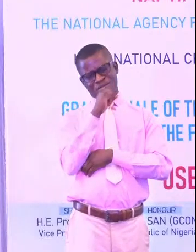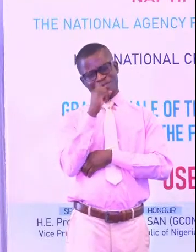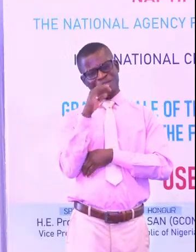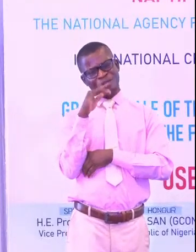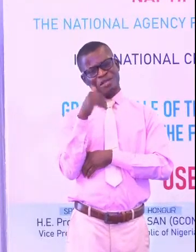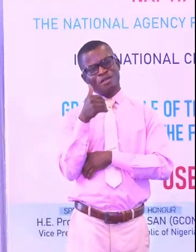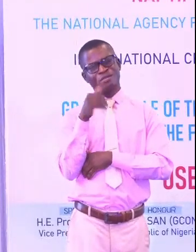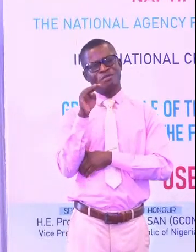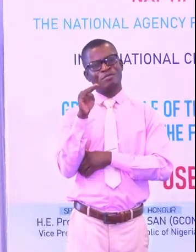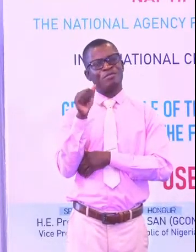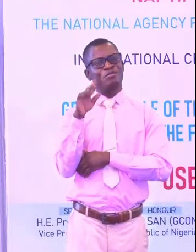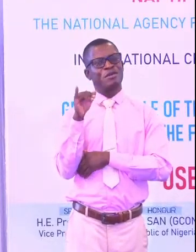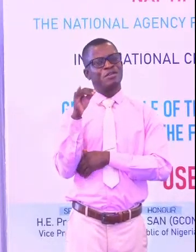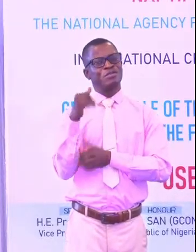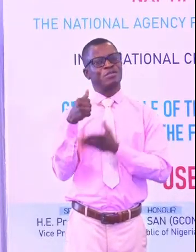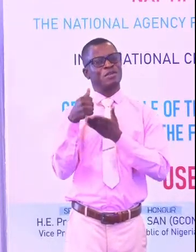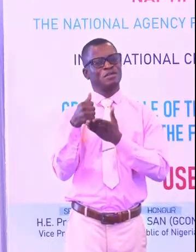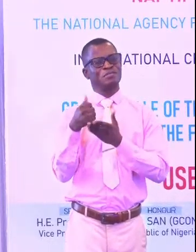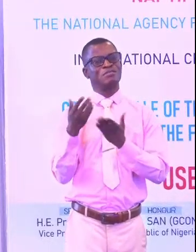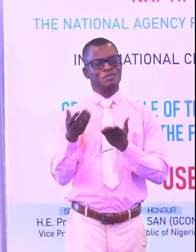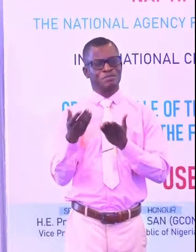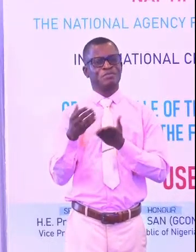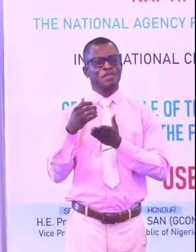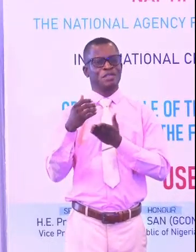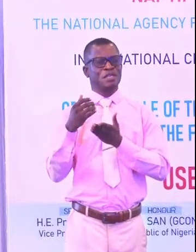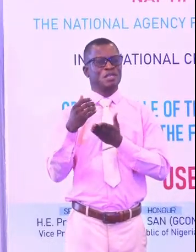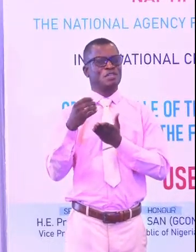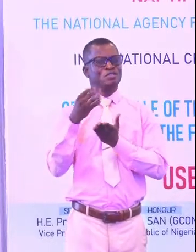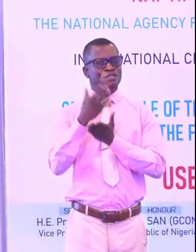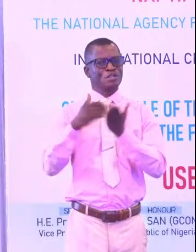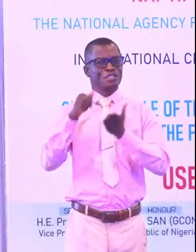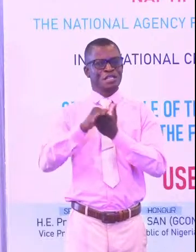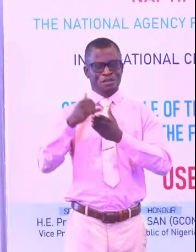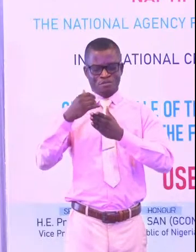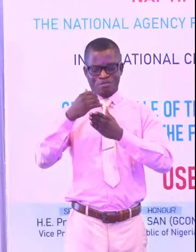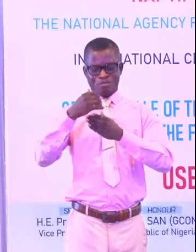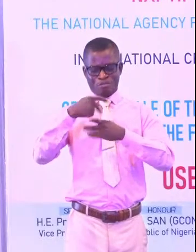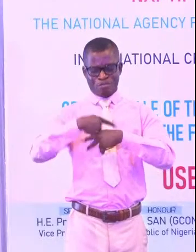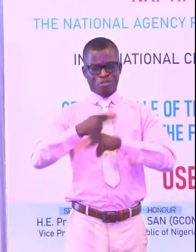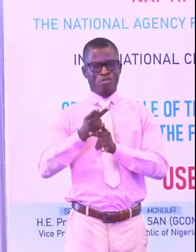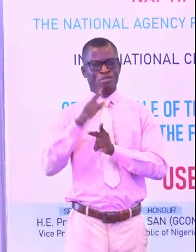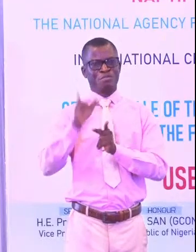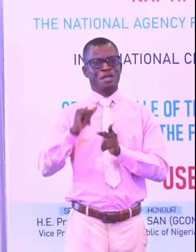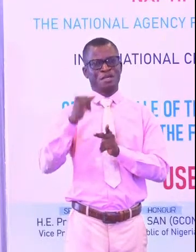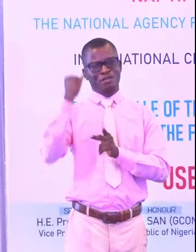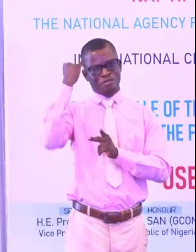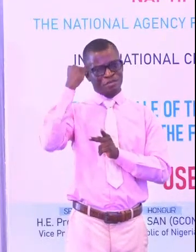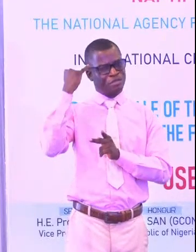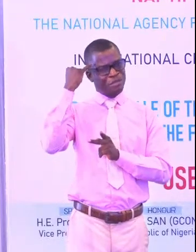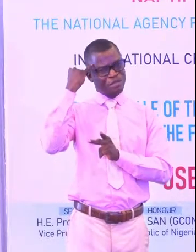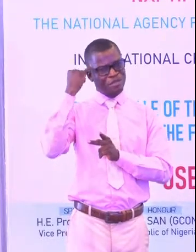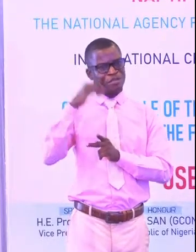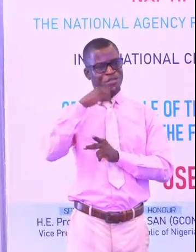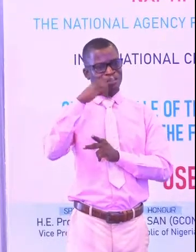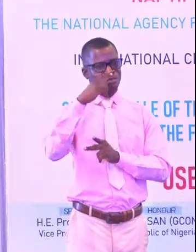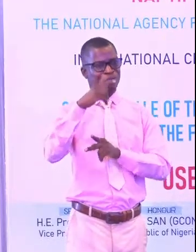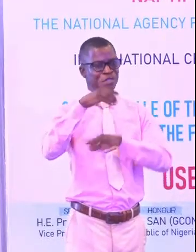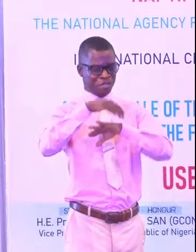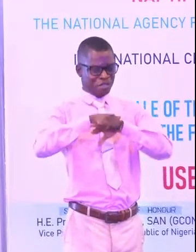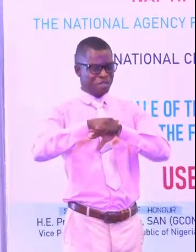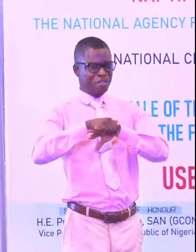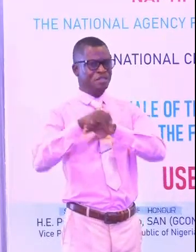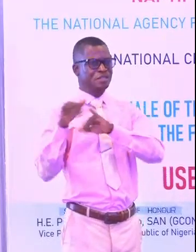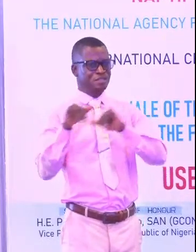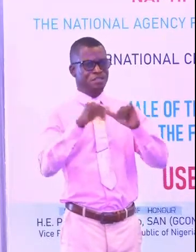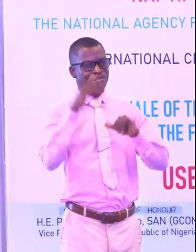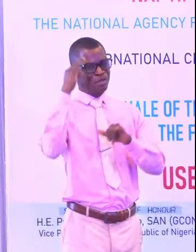Mario is an Italian plumber made by the Japanese. He speaks English. He looks like a Mexican.